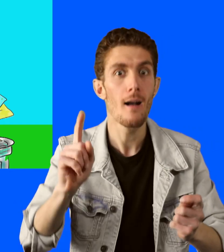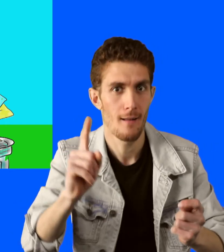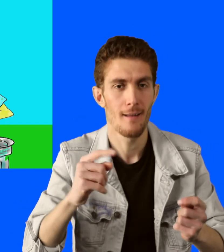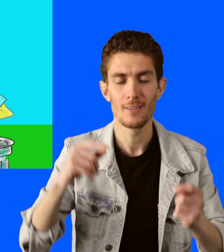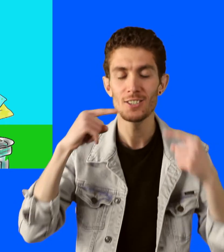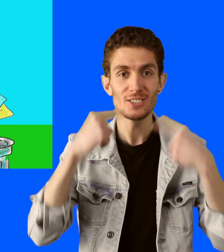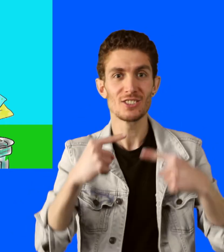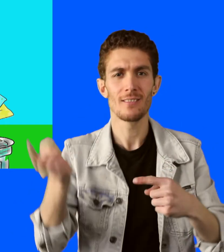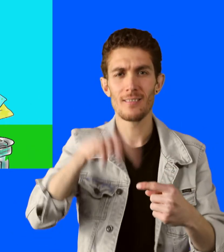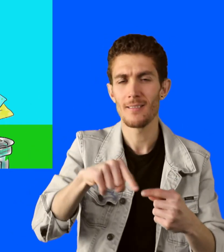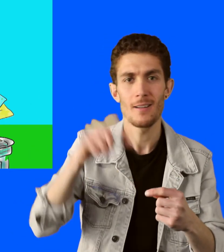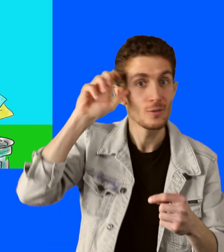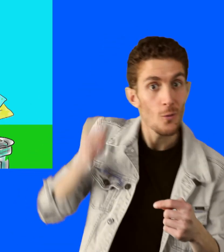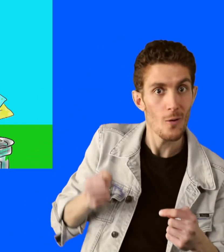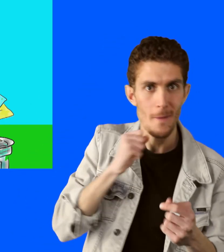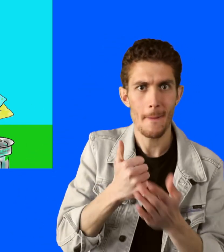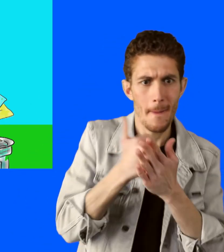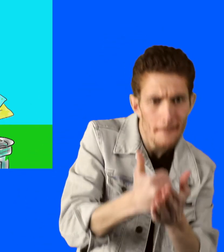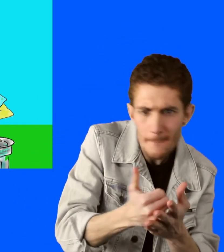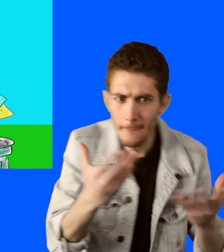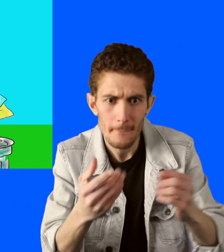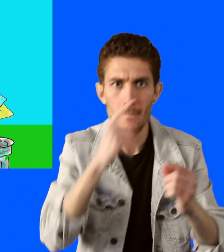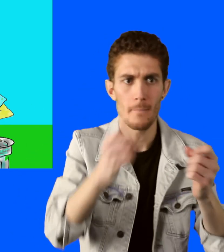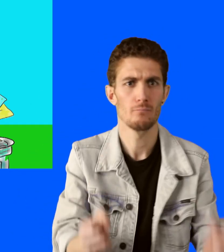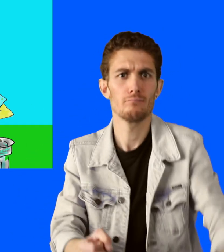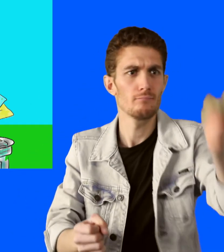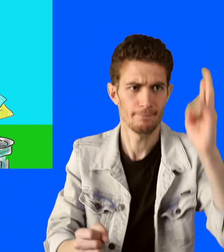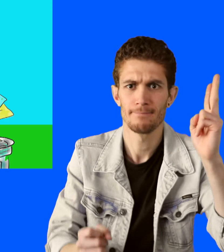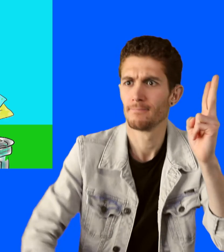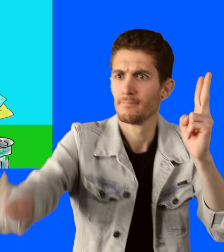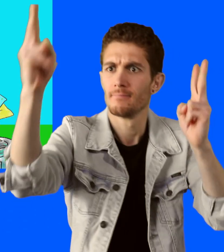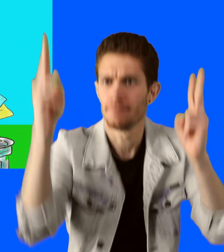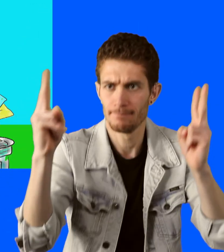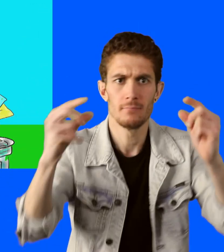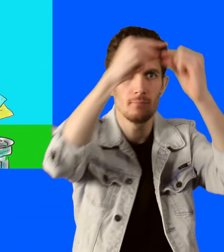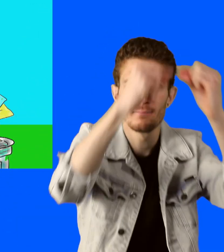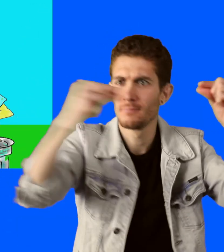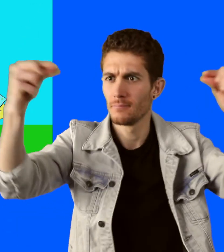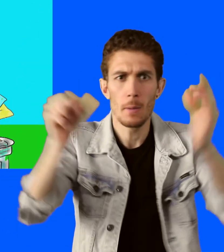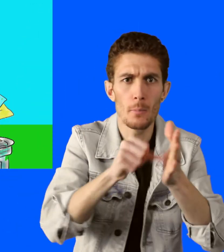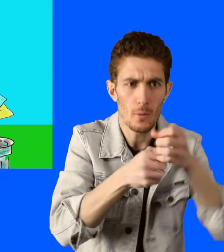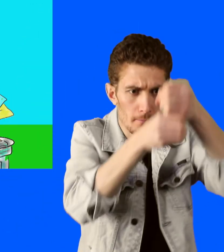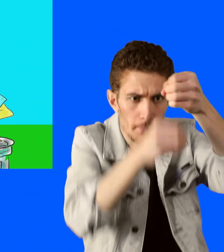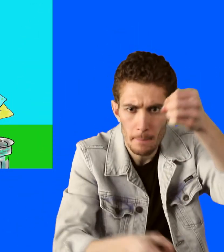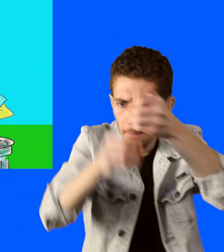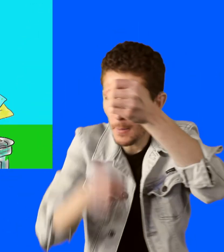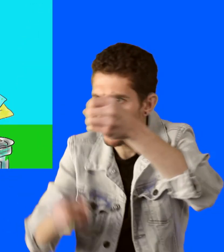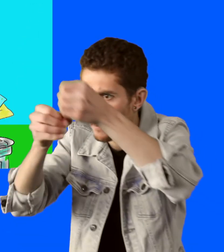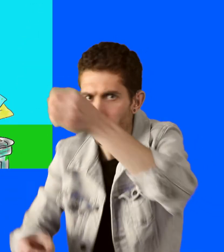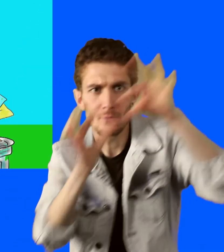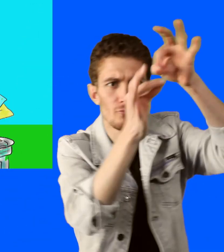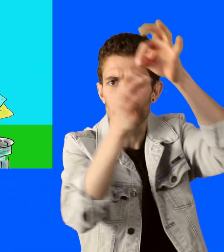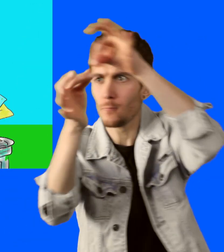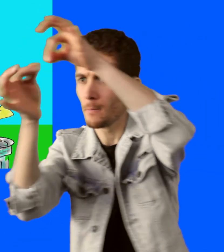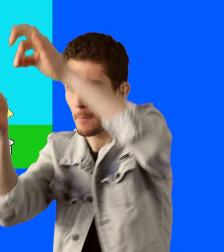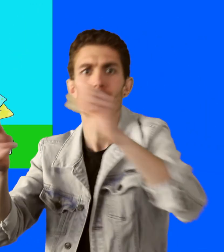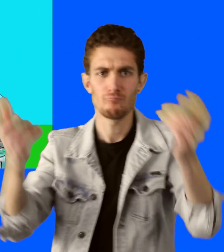she made other instruments too with the help of the teacher and jojo gnome ella put different sized bits of wood together so that